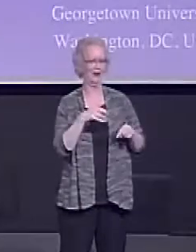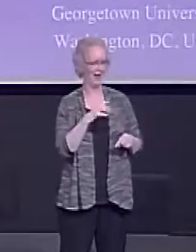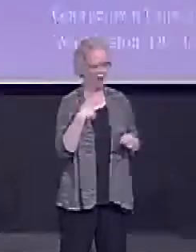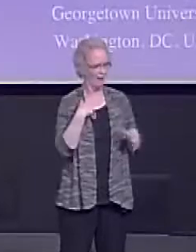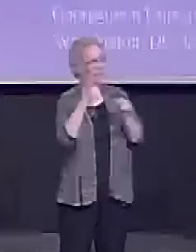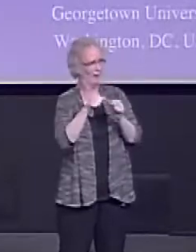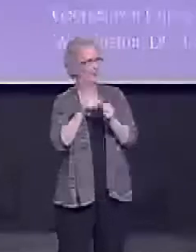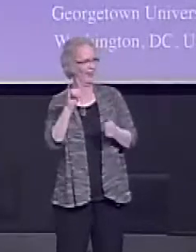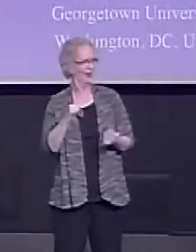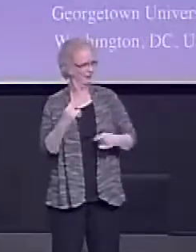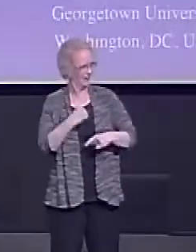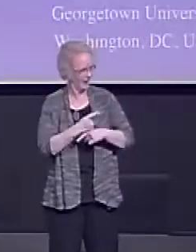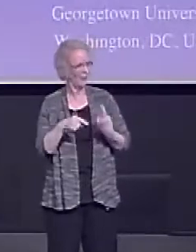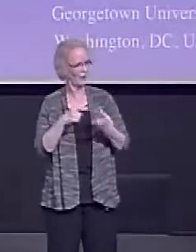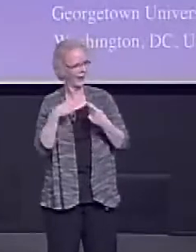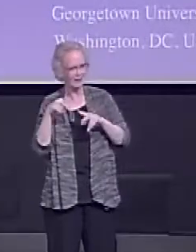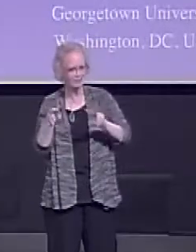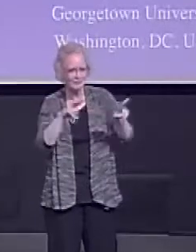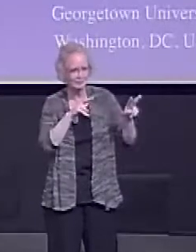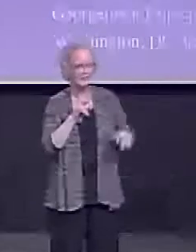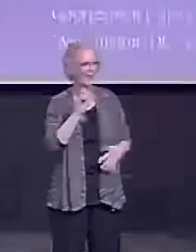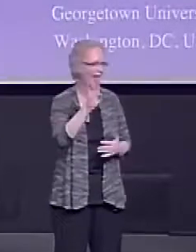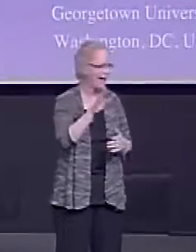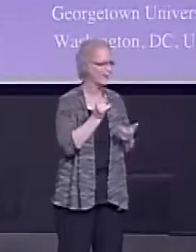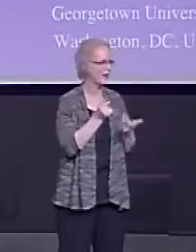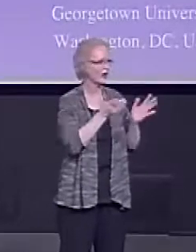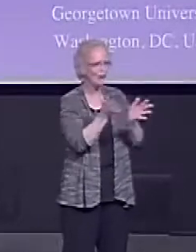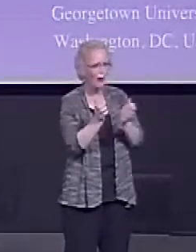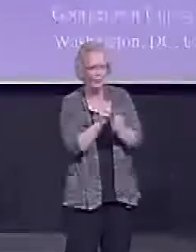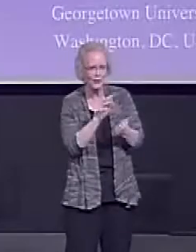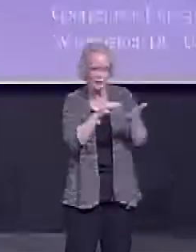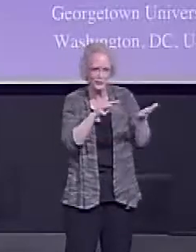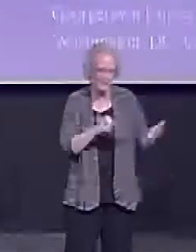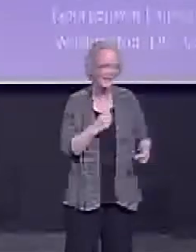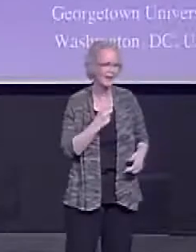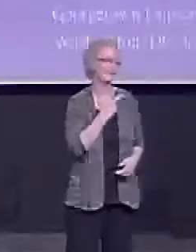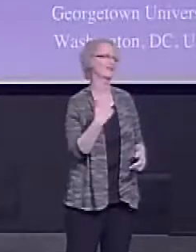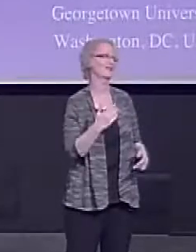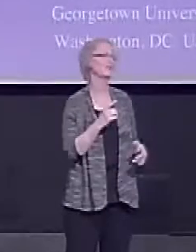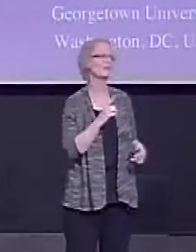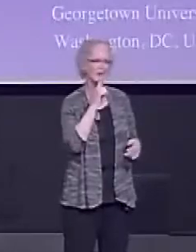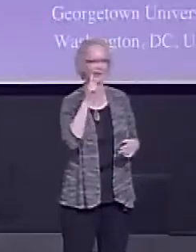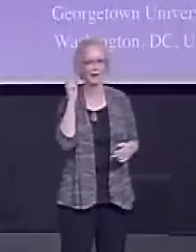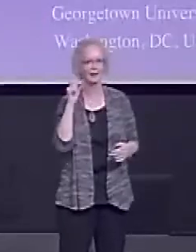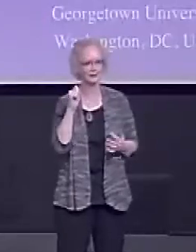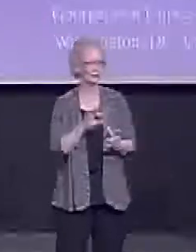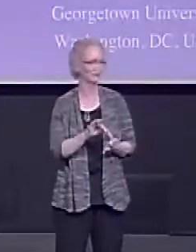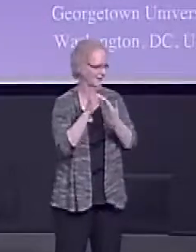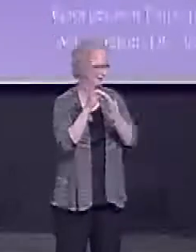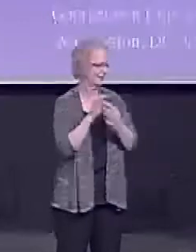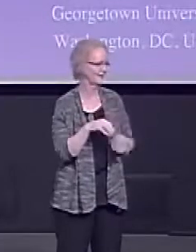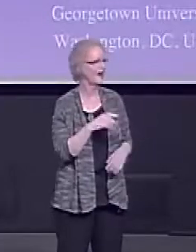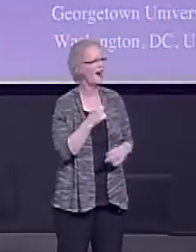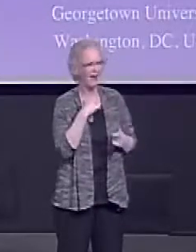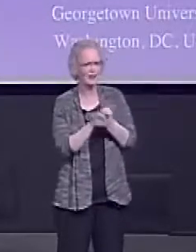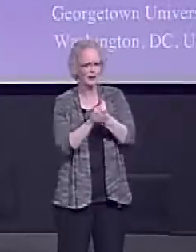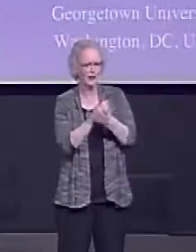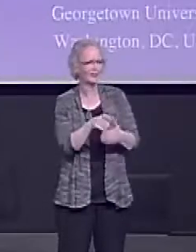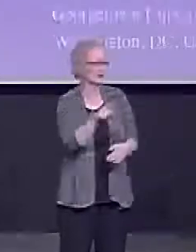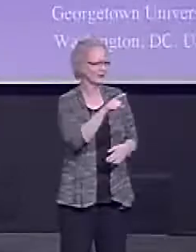and talking to the students, how amazing it is. It's really unique, and I congratulate you I'm